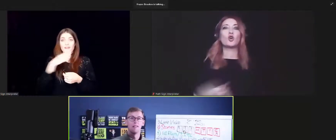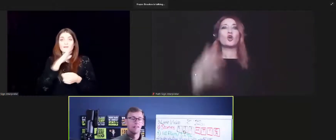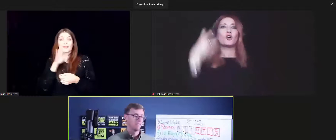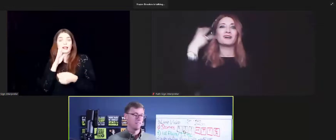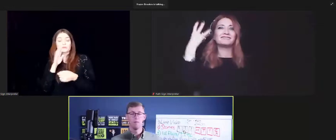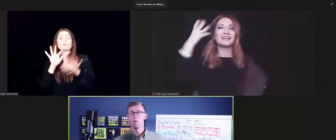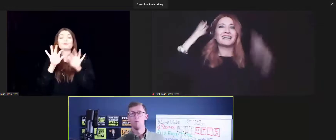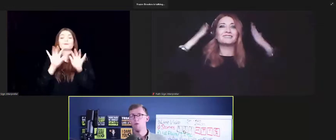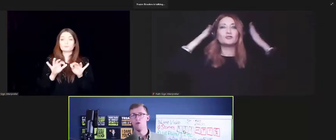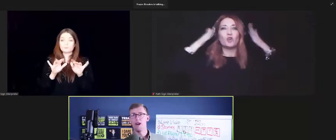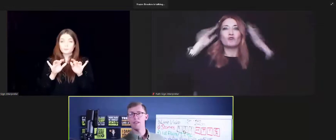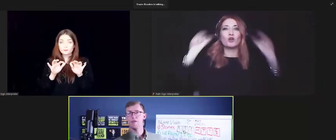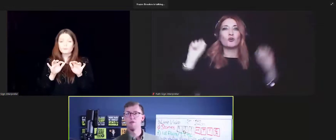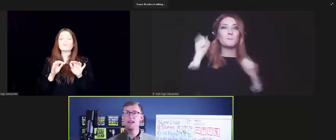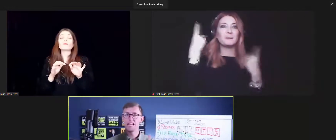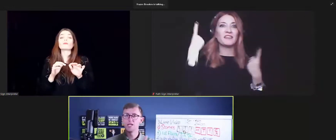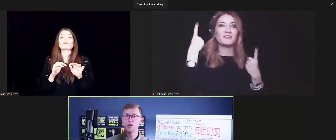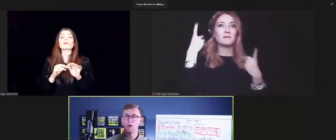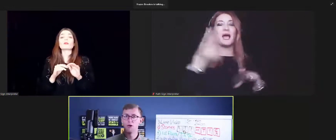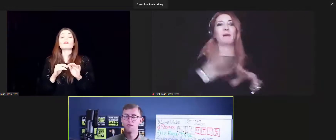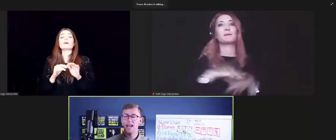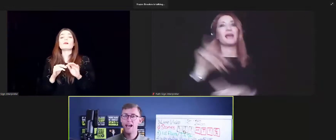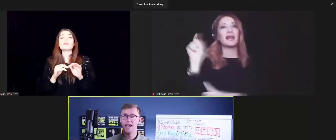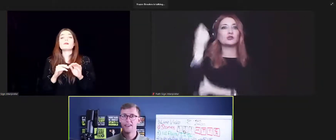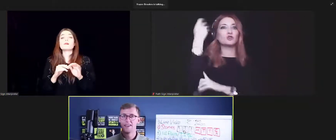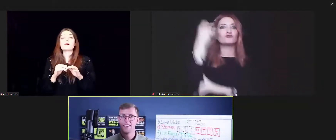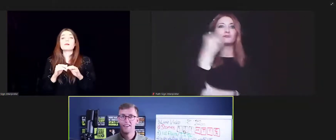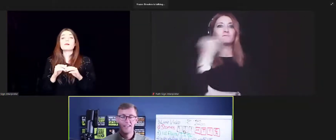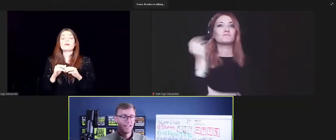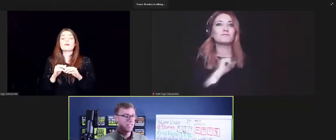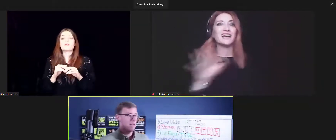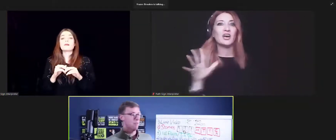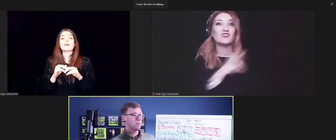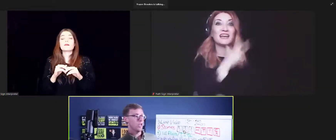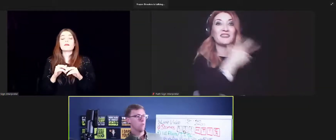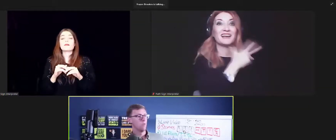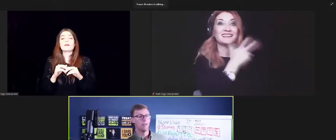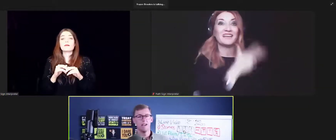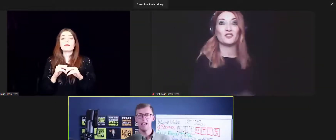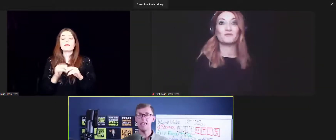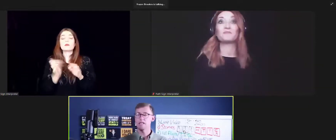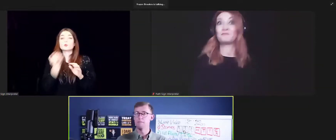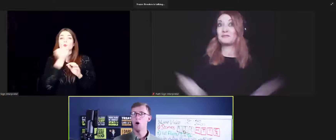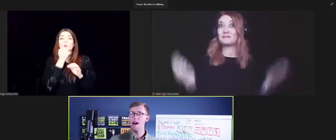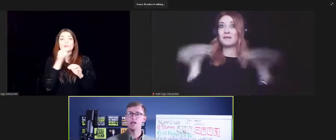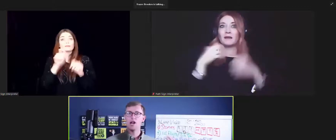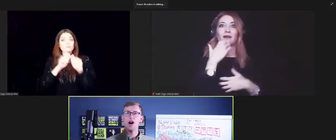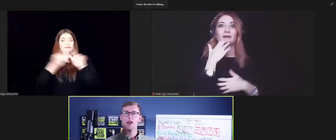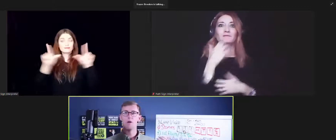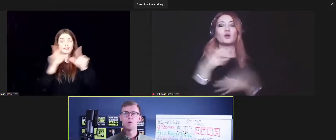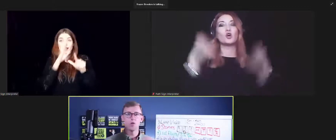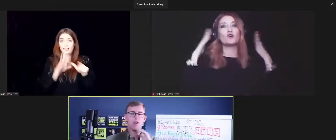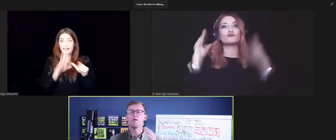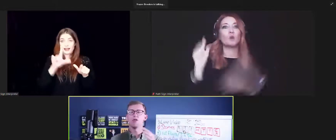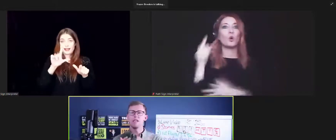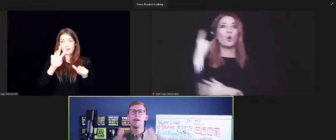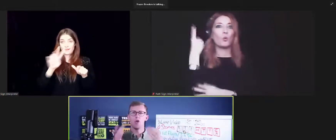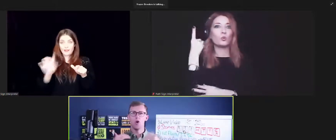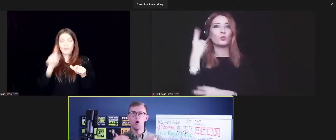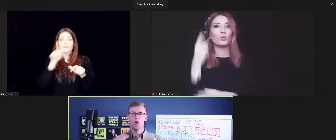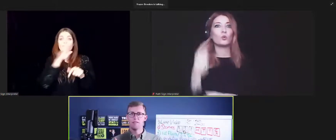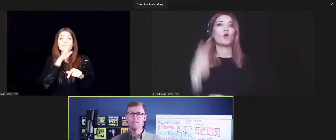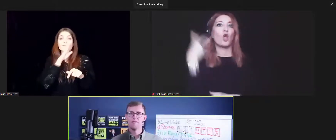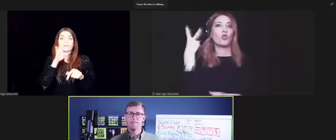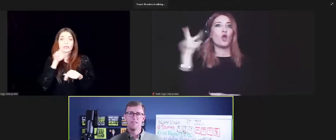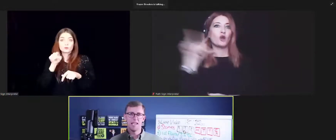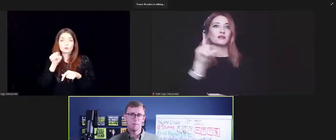1, drink 3 liters of water a day. Tip number 2, eat more avocados. Obviously, make